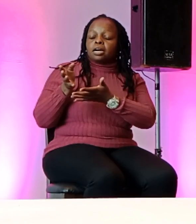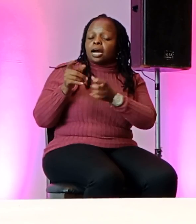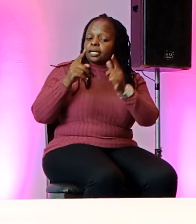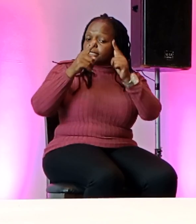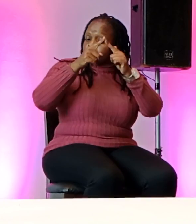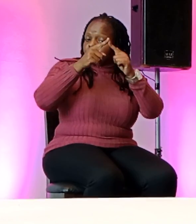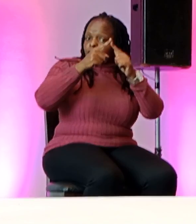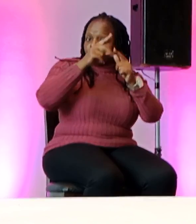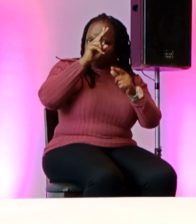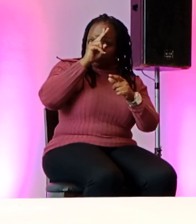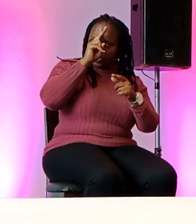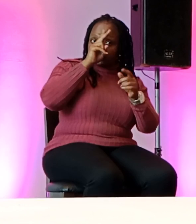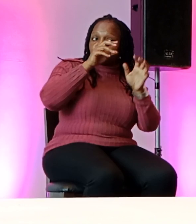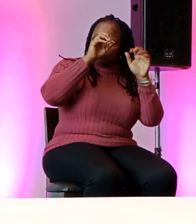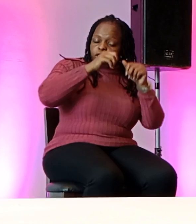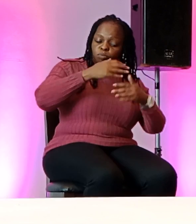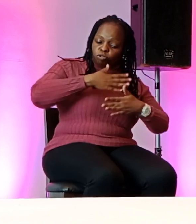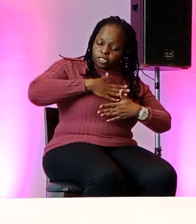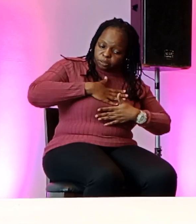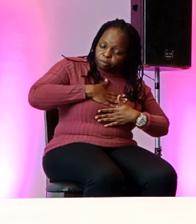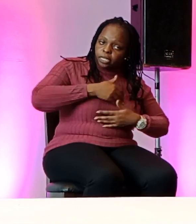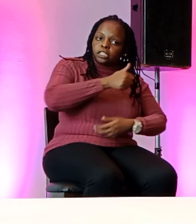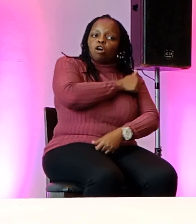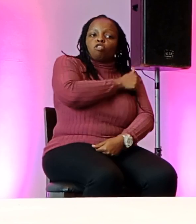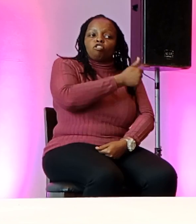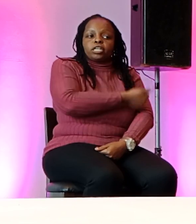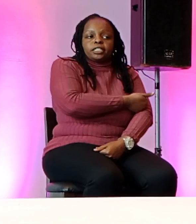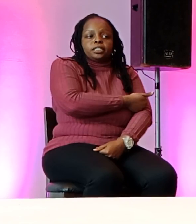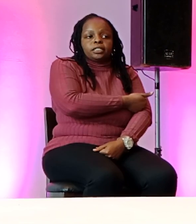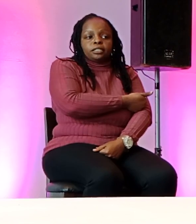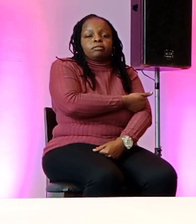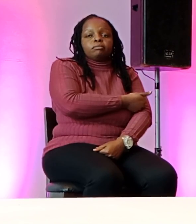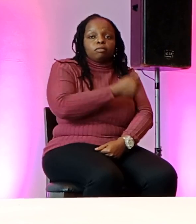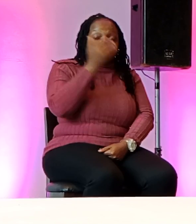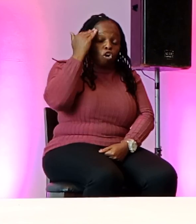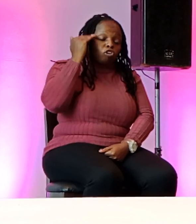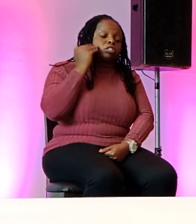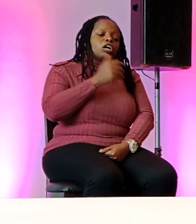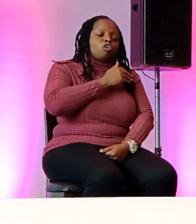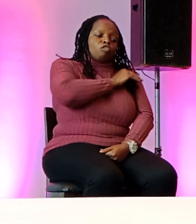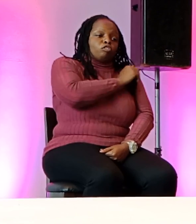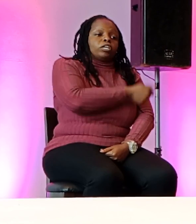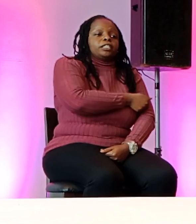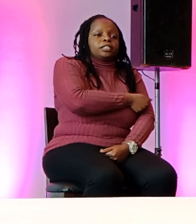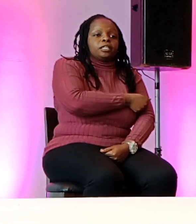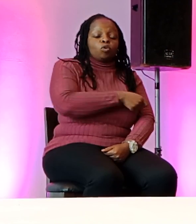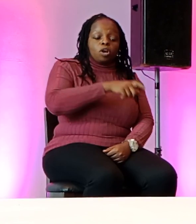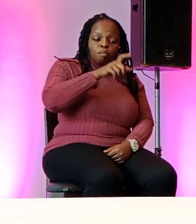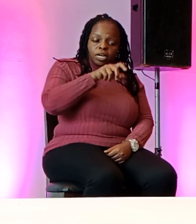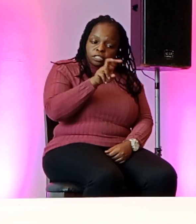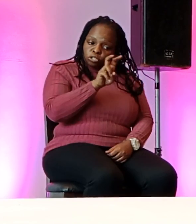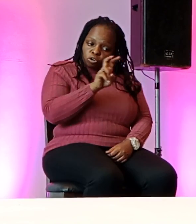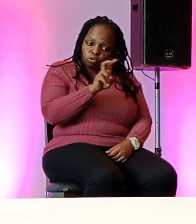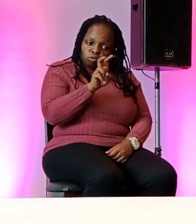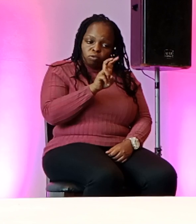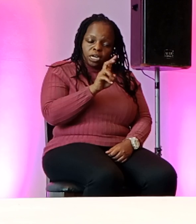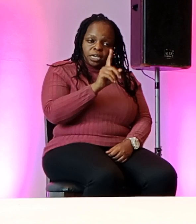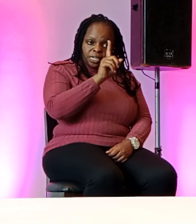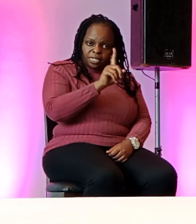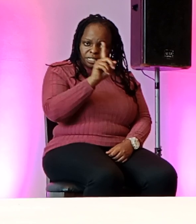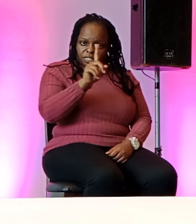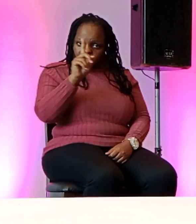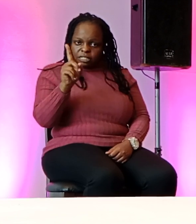the police can respect the authority of the courts. We must look at